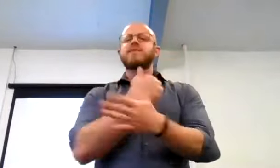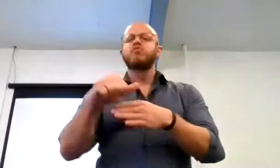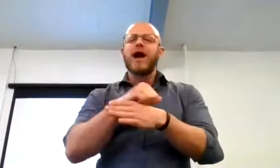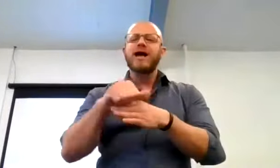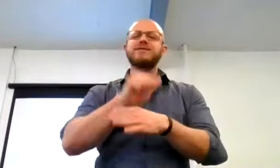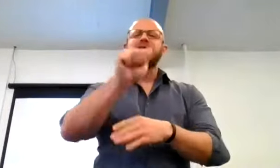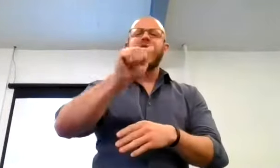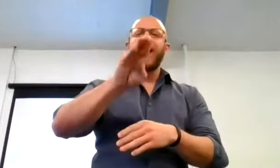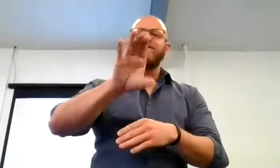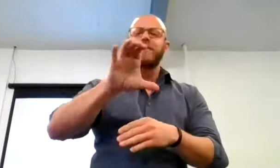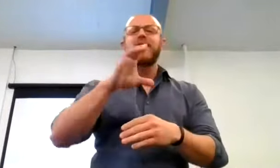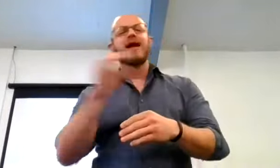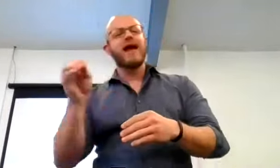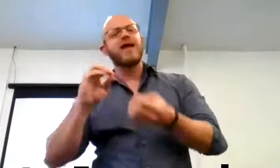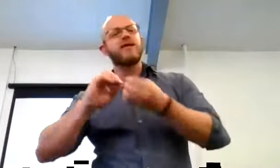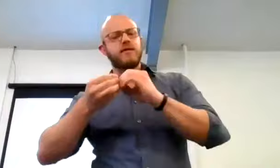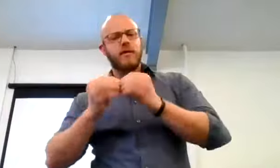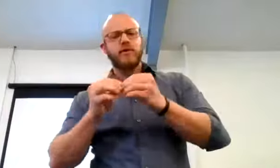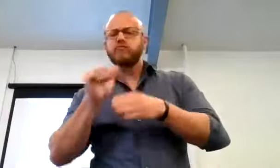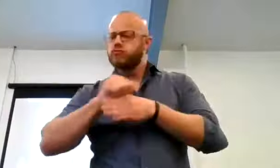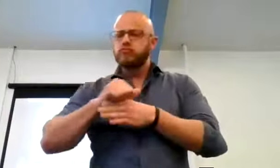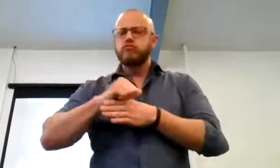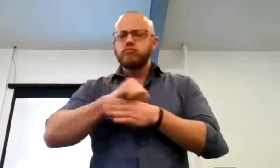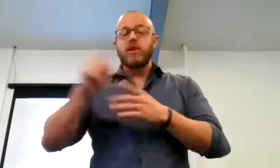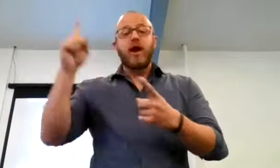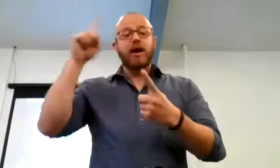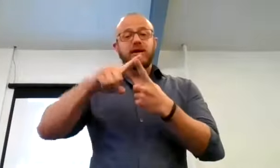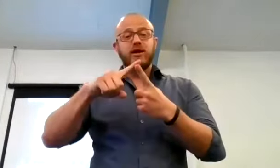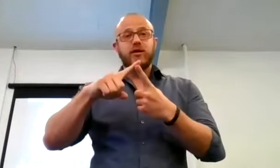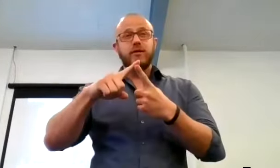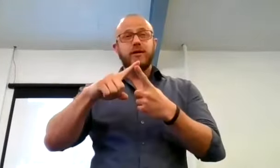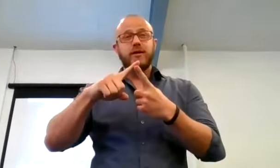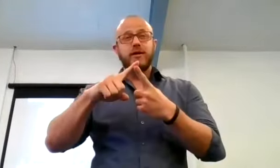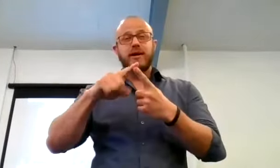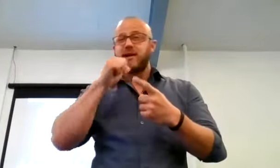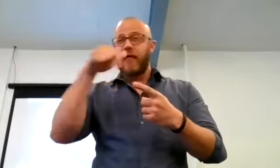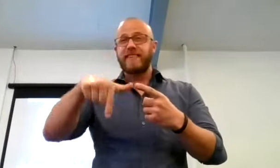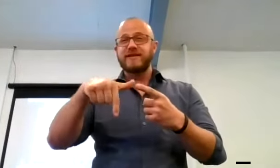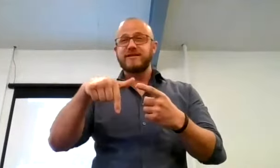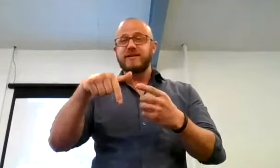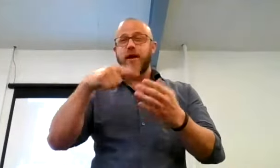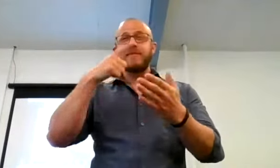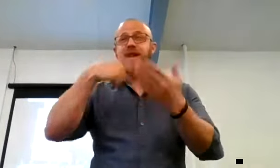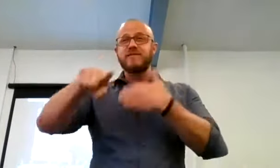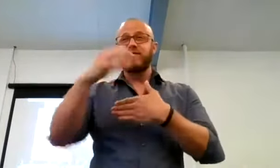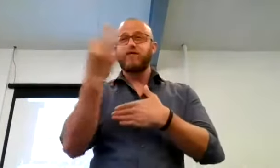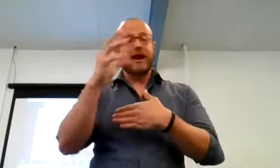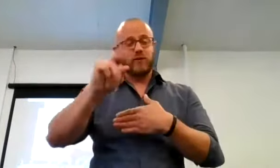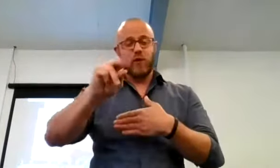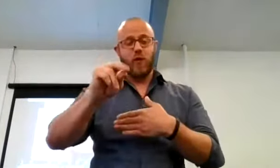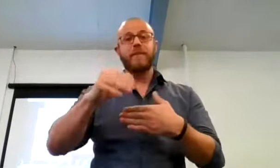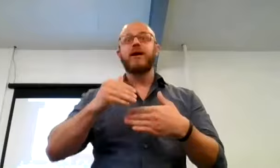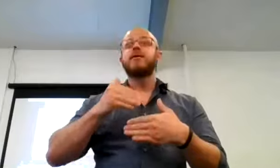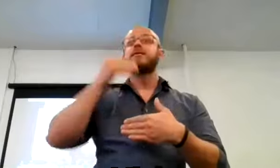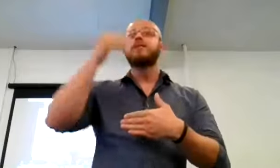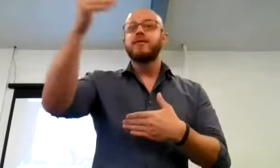So now on, go ahead and practice your ABCs and your numbers. Keep practicing, keep practicing. It's not next Friday, but